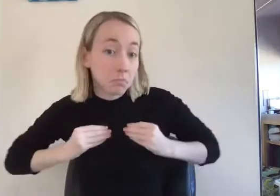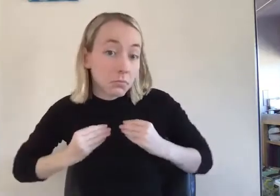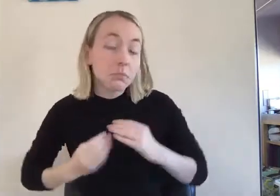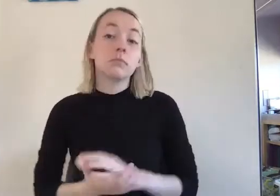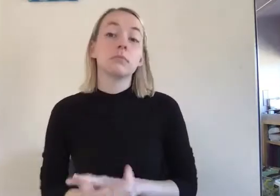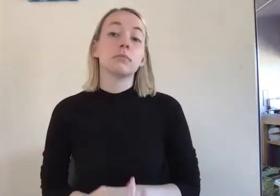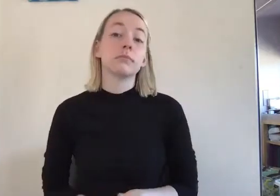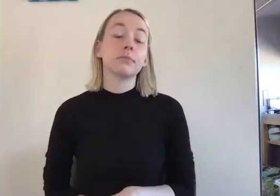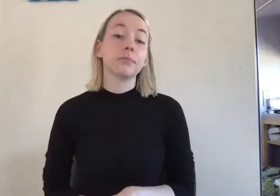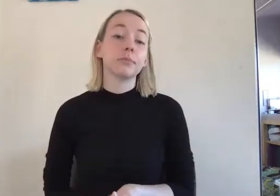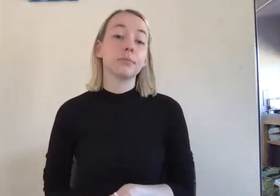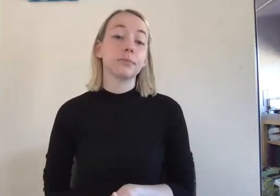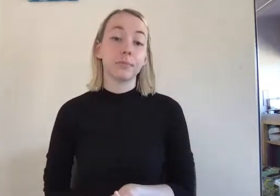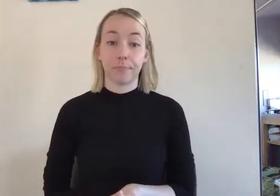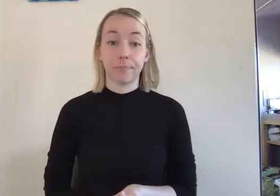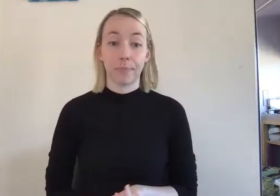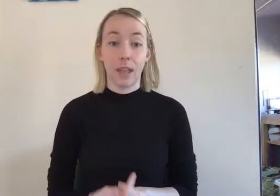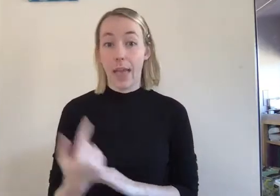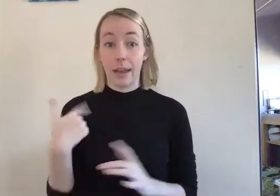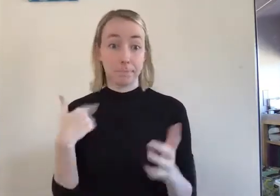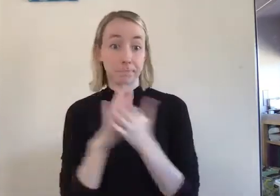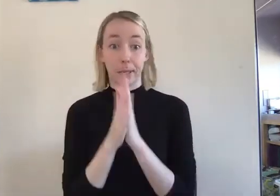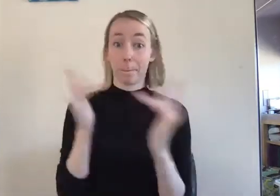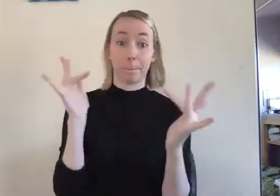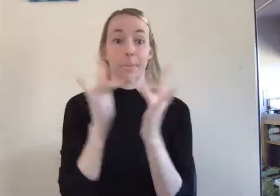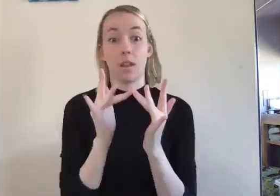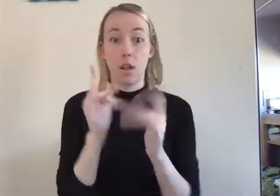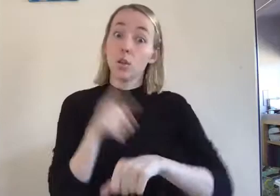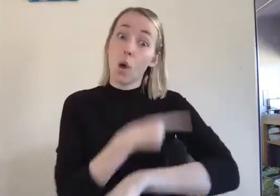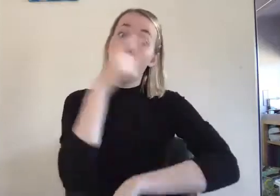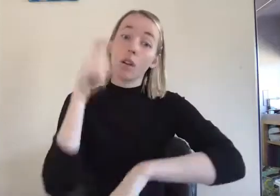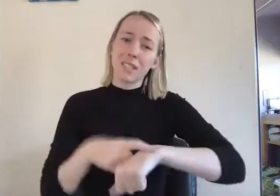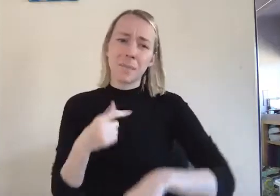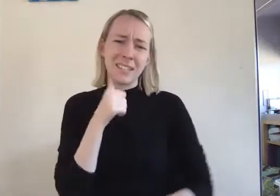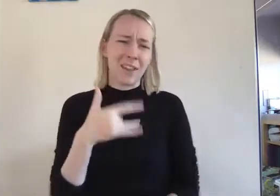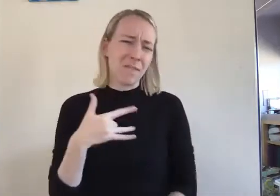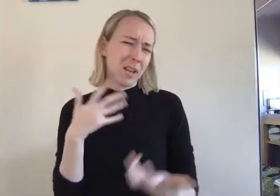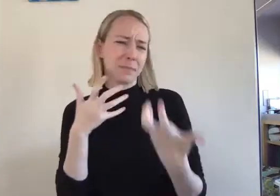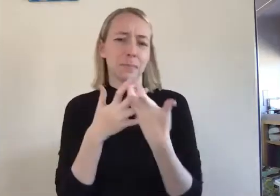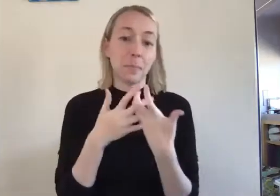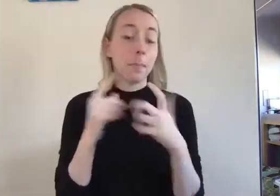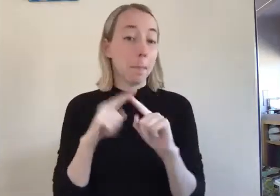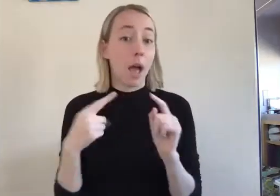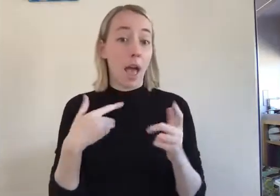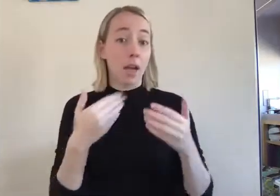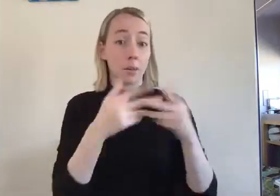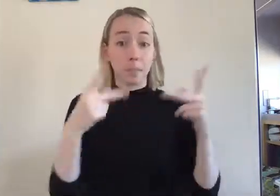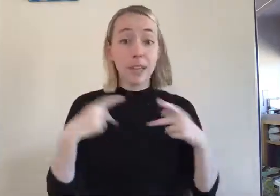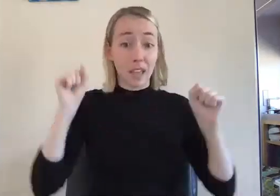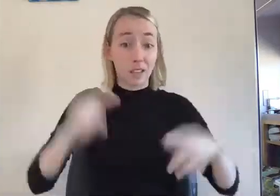yes. And I got more connected. It took a long time. I still didn't feel like I belonged, but I had a place that I could